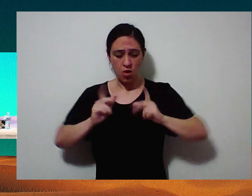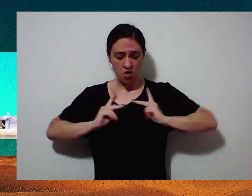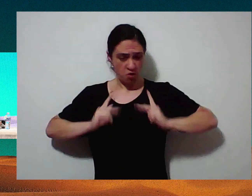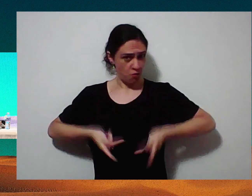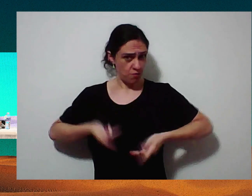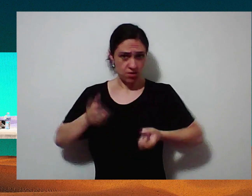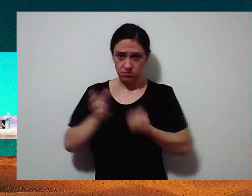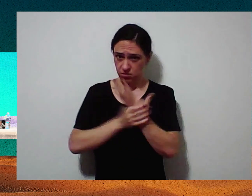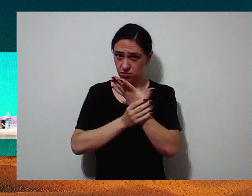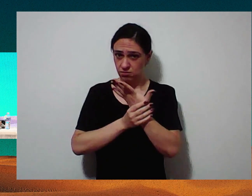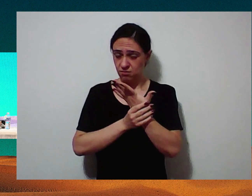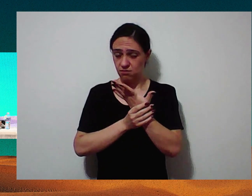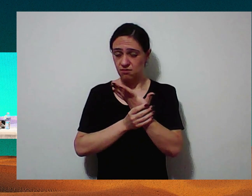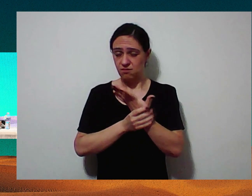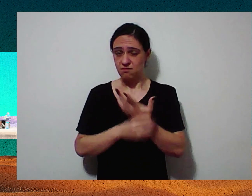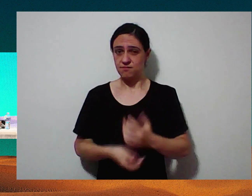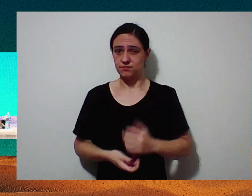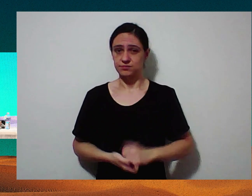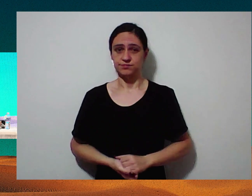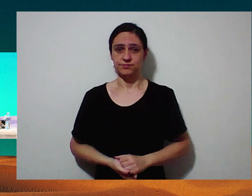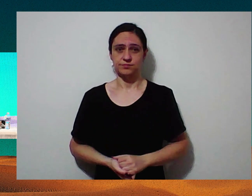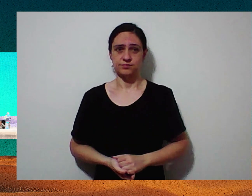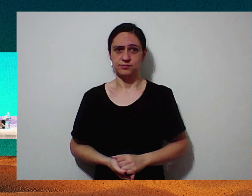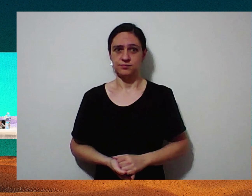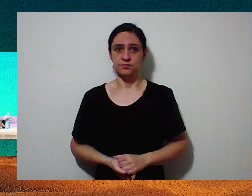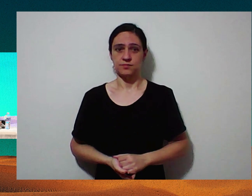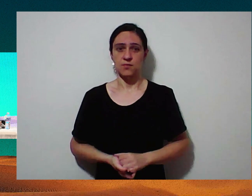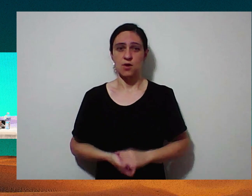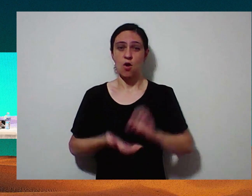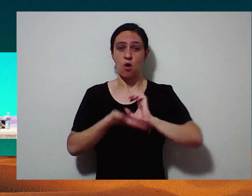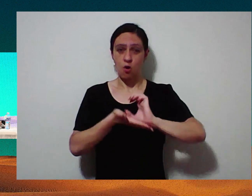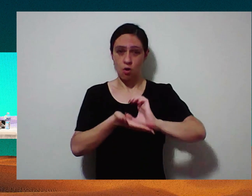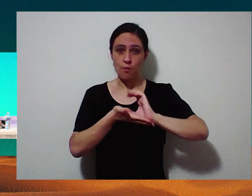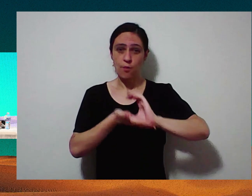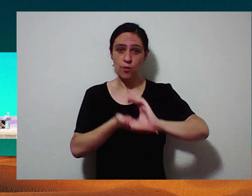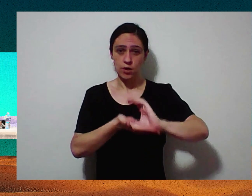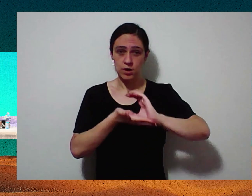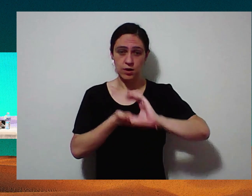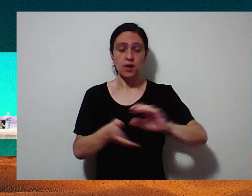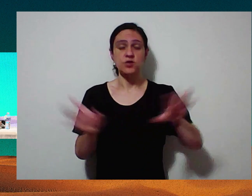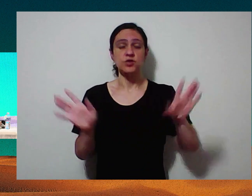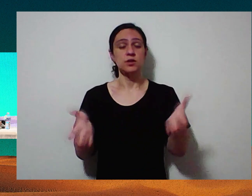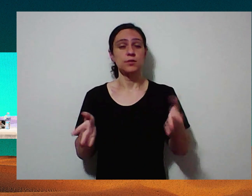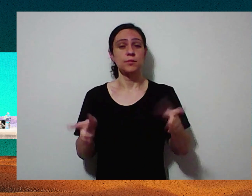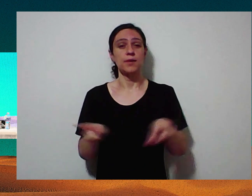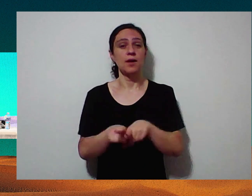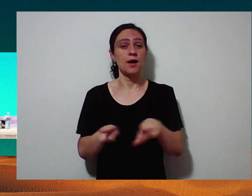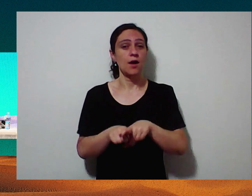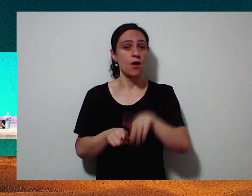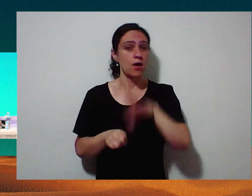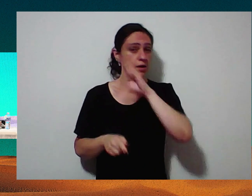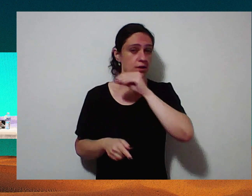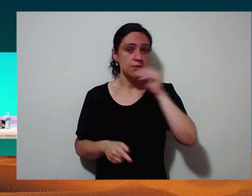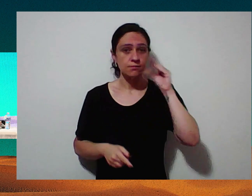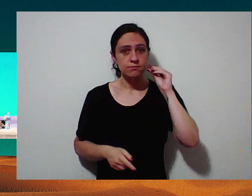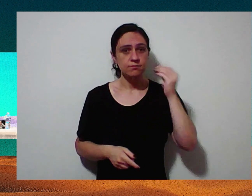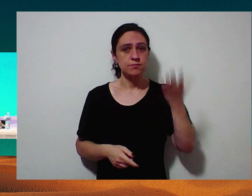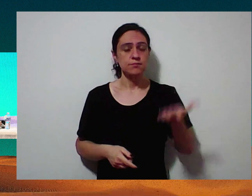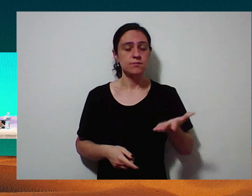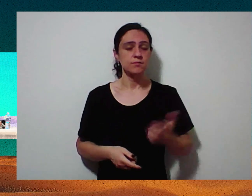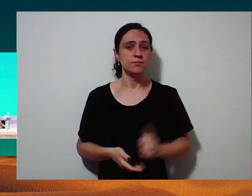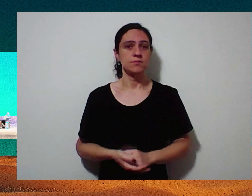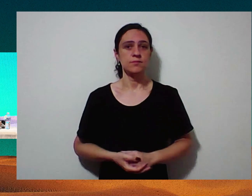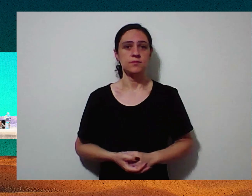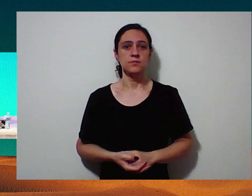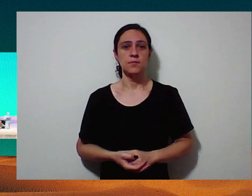by men? A comportagem dinâmica e agora os adolescentes, Dynamic co-party and now the teenagers? foi tudo